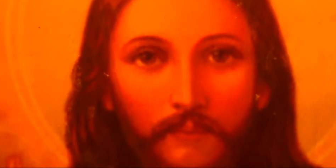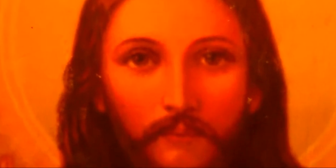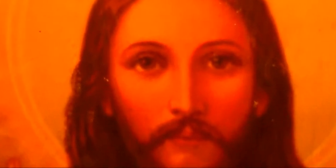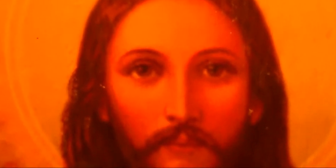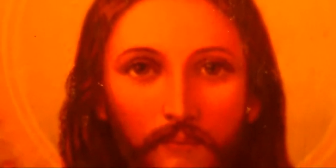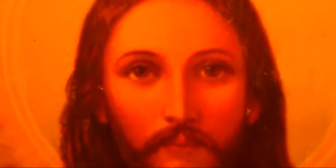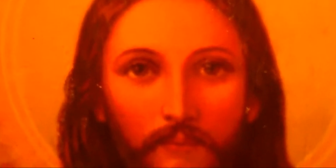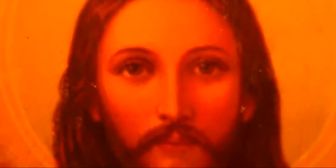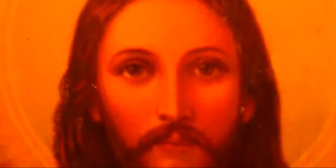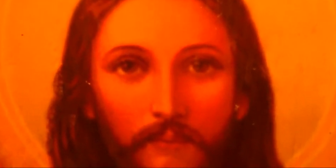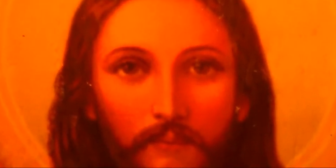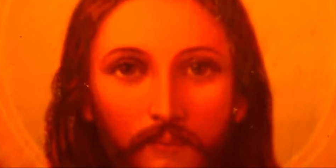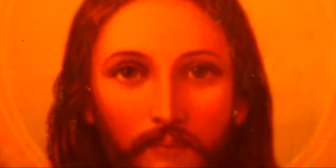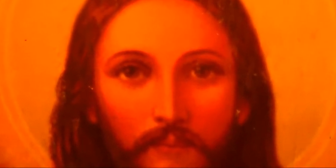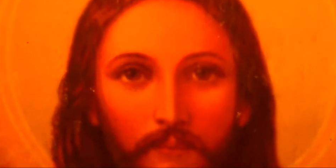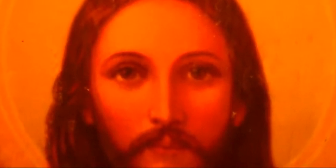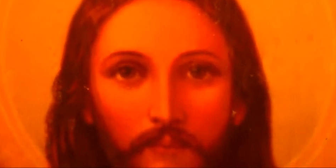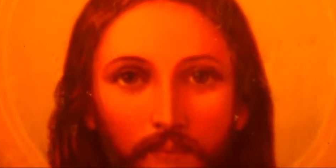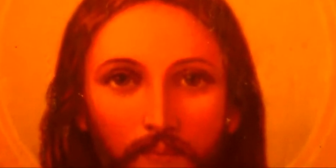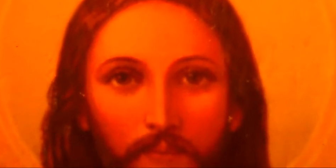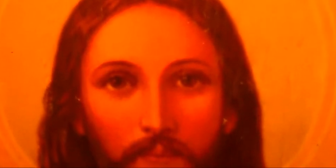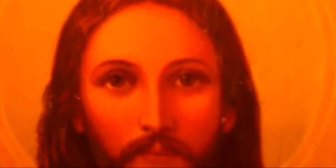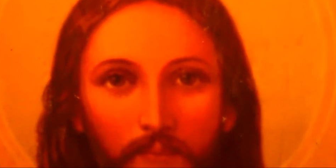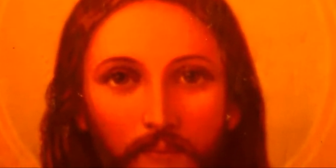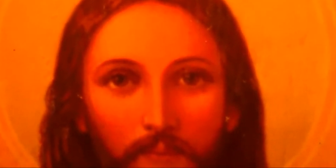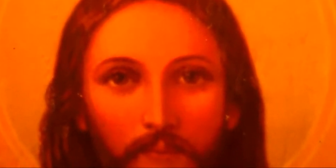Then you are like a broken record. You aren't fixing yourself.